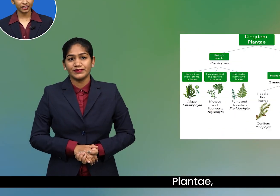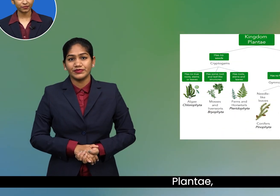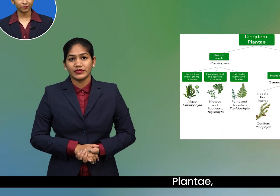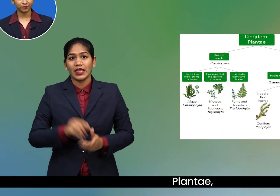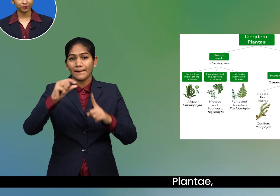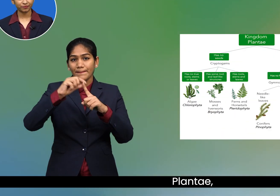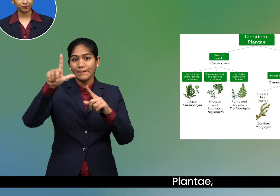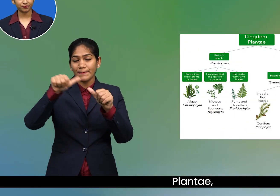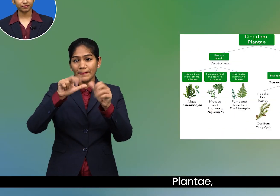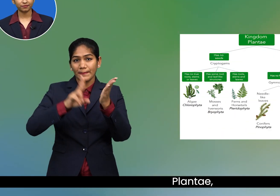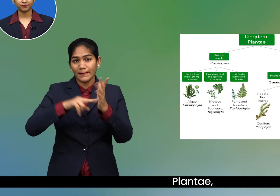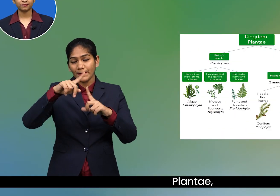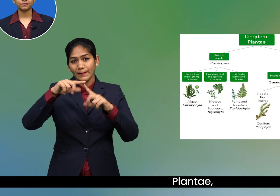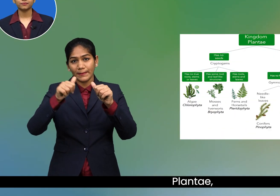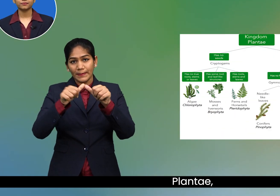plantae,